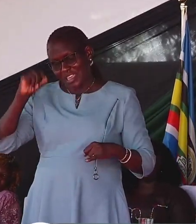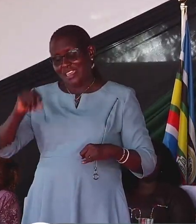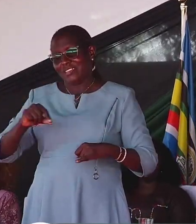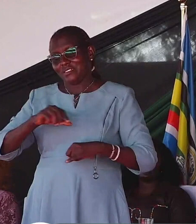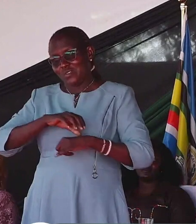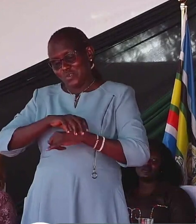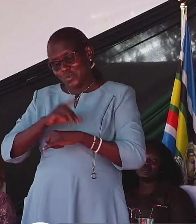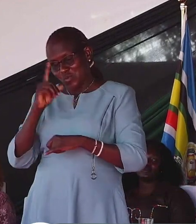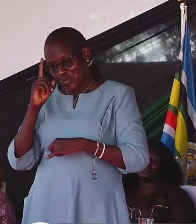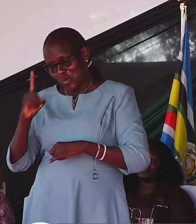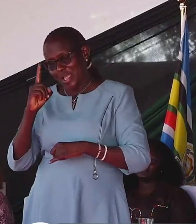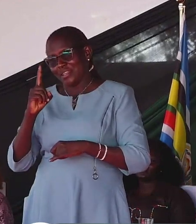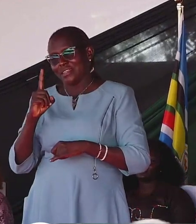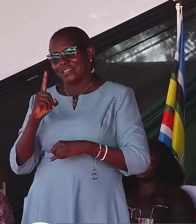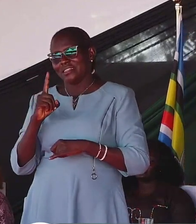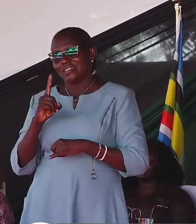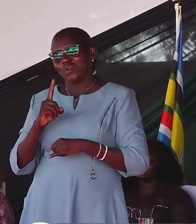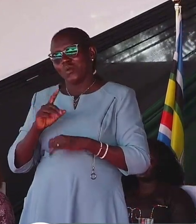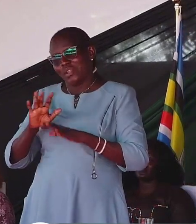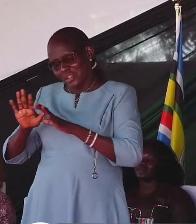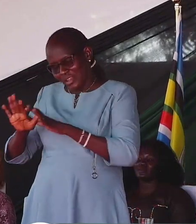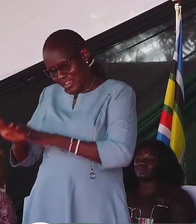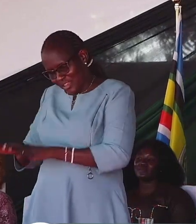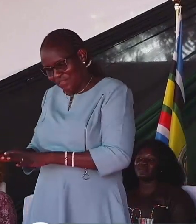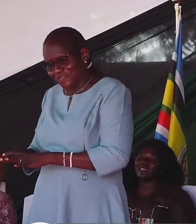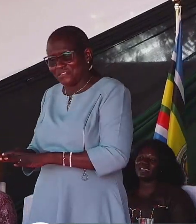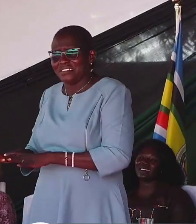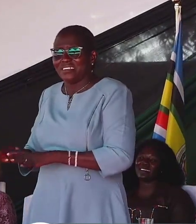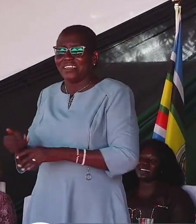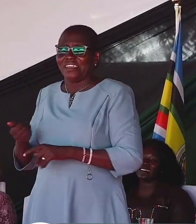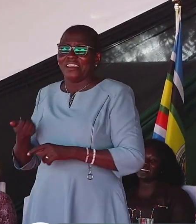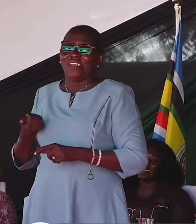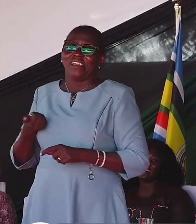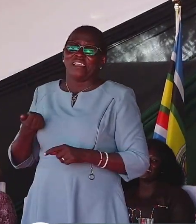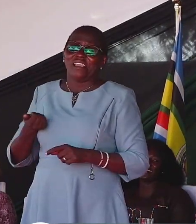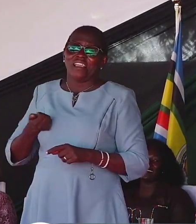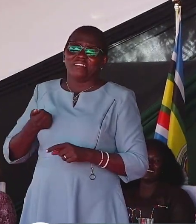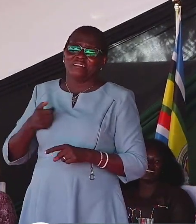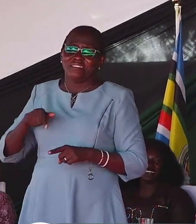to give us, just leave our girls behind.